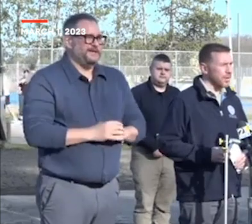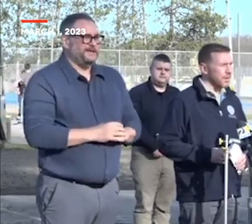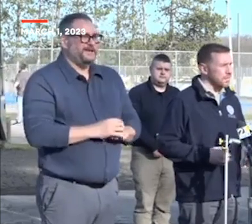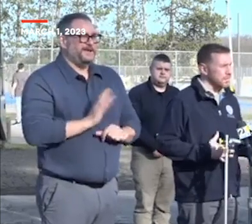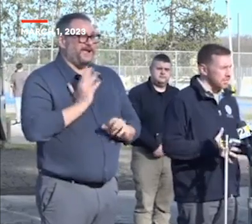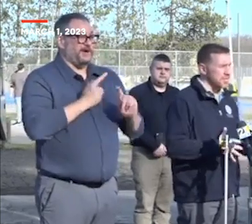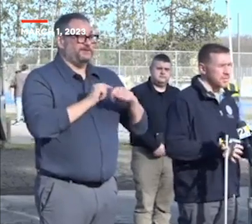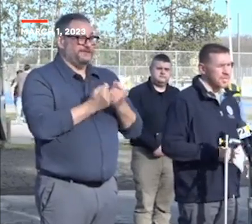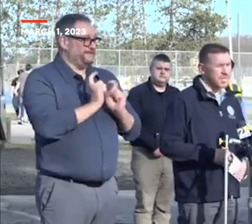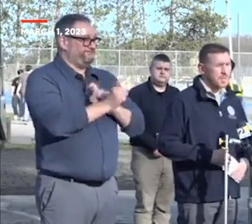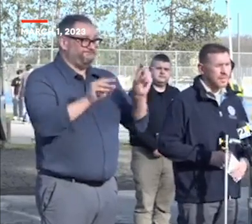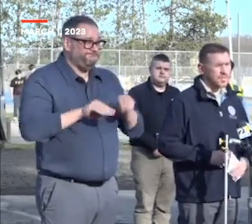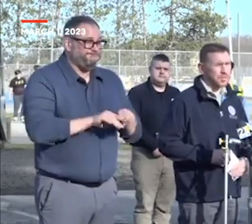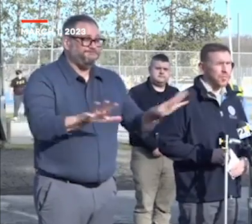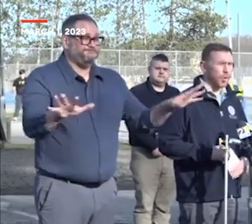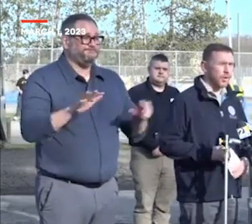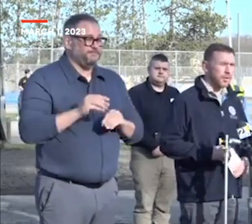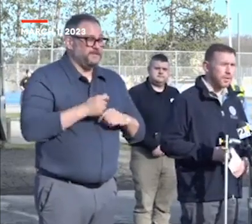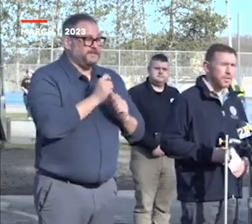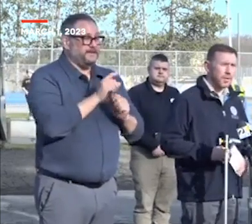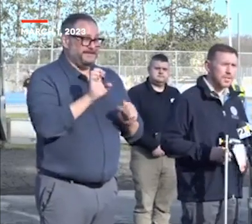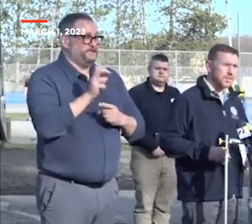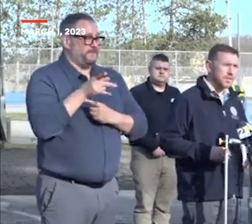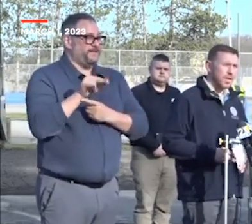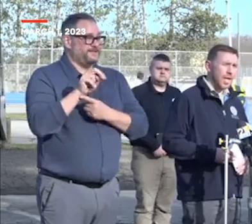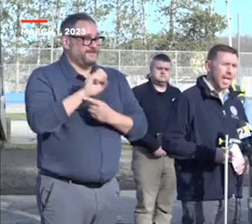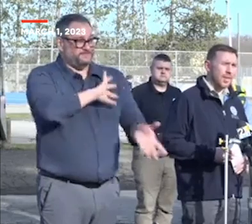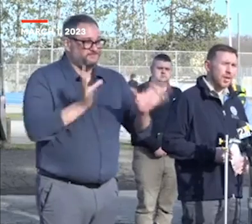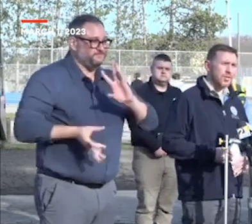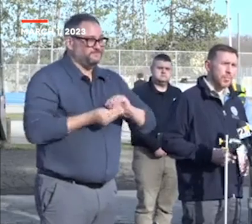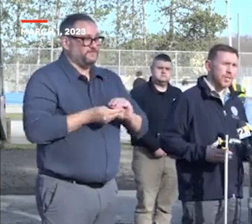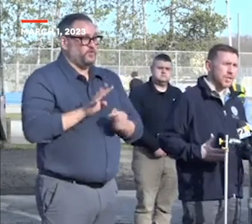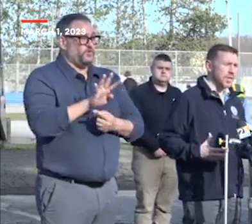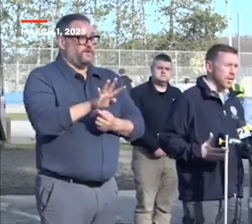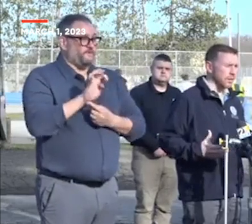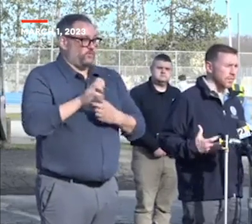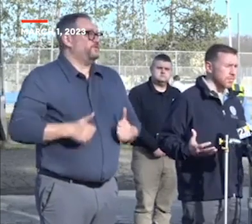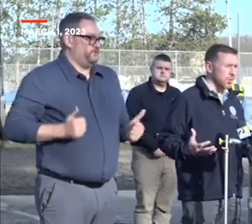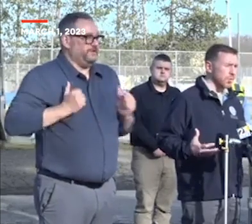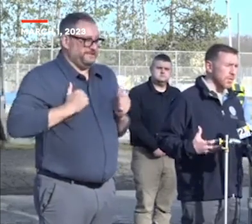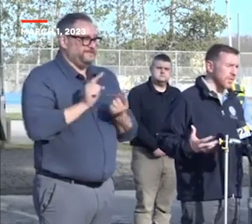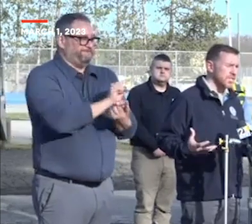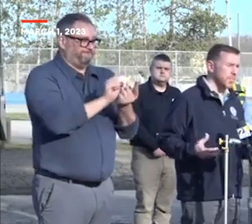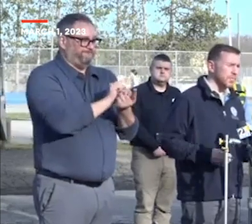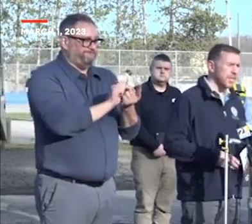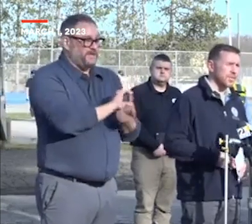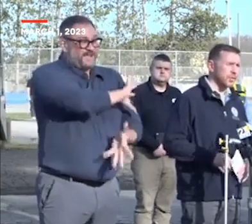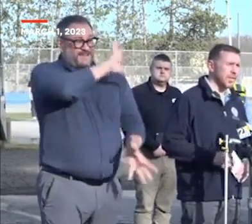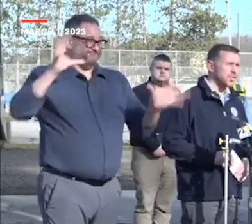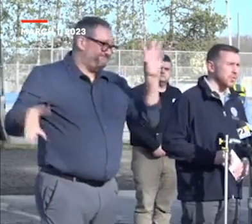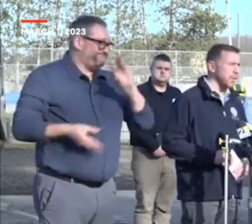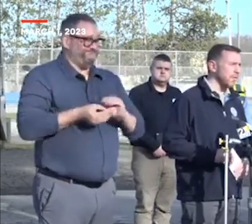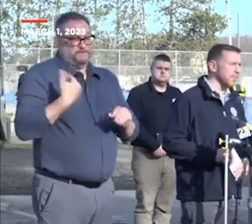flyer places within East Palestine to 400 residents. And then also that brings our total in the last couple of days, in a